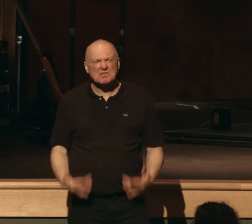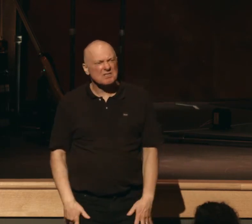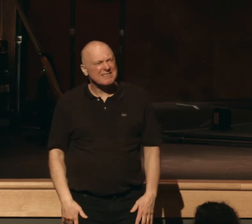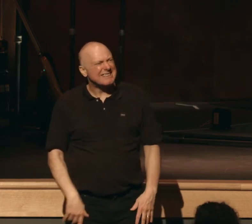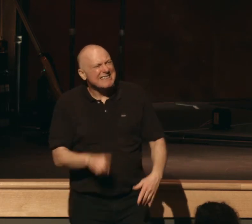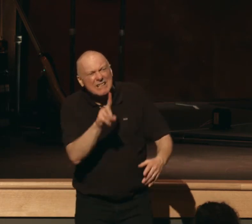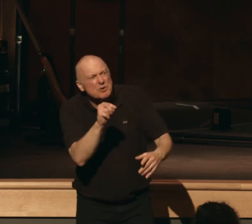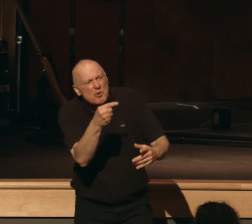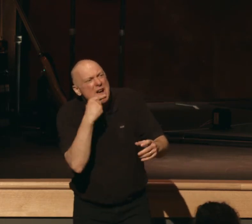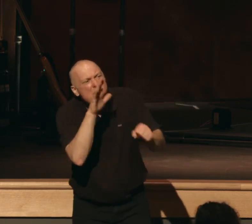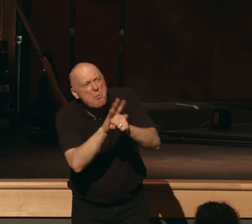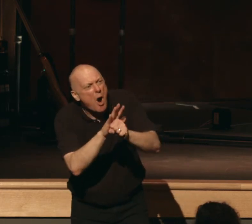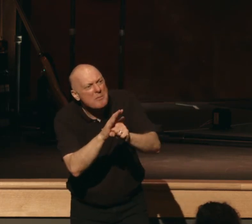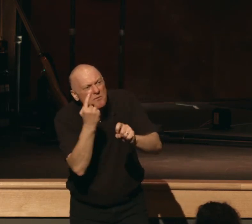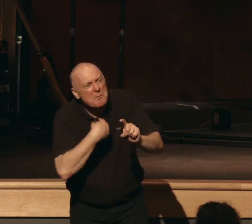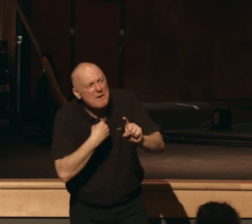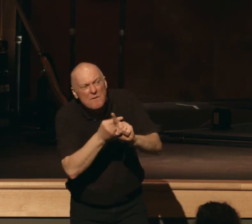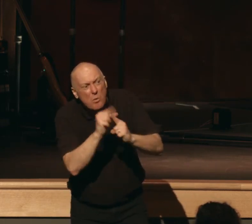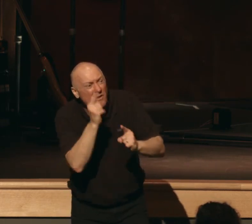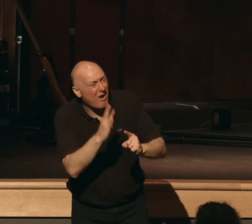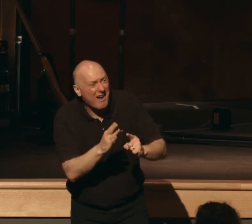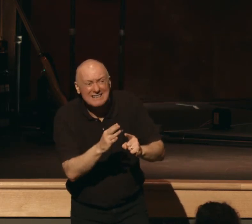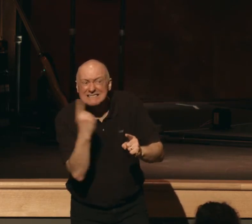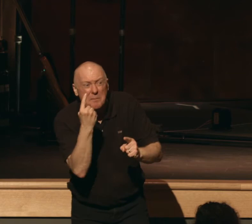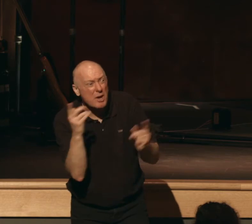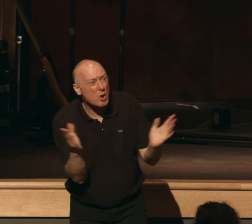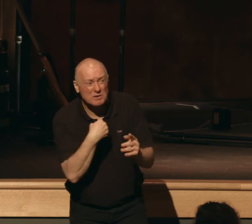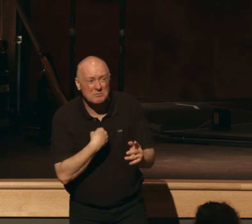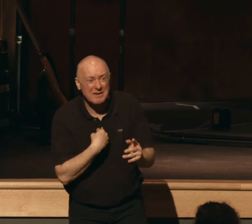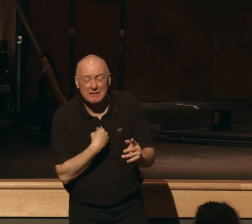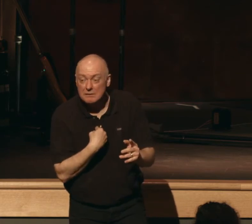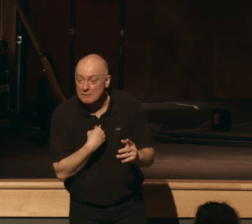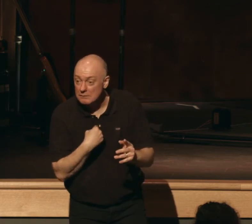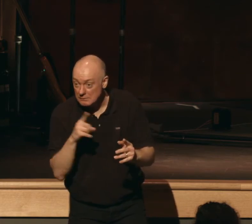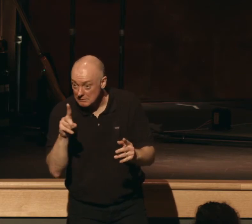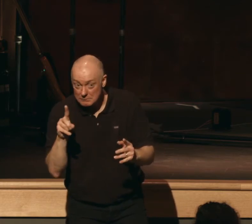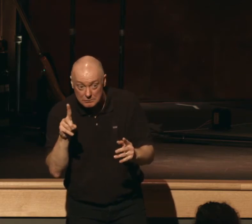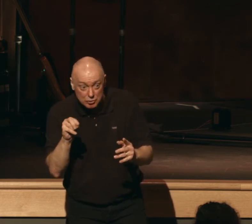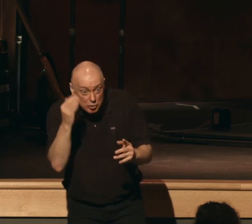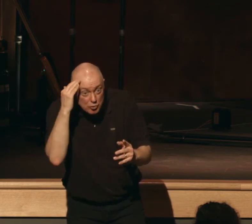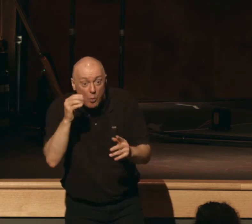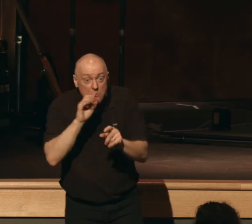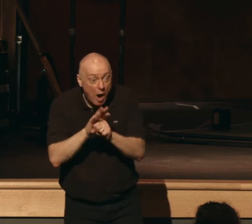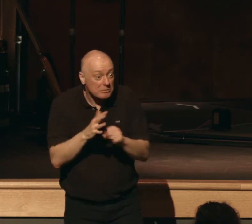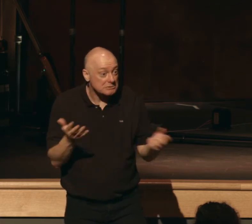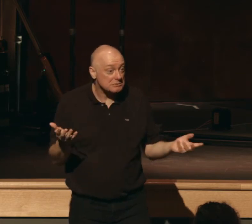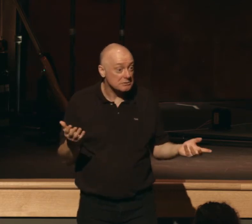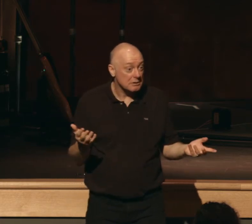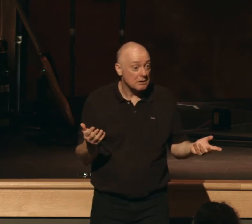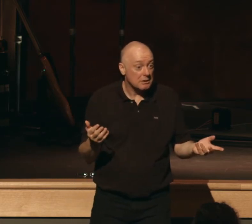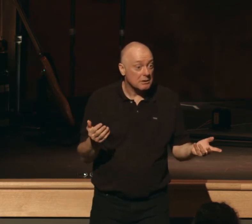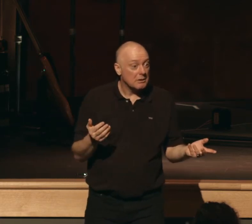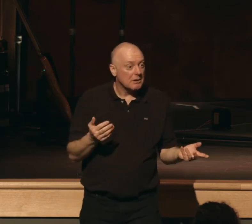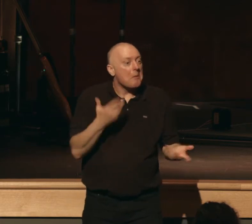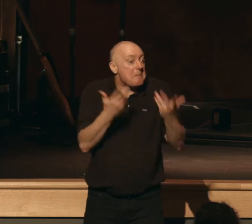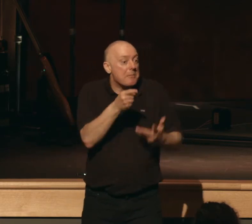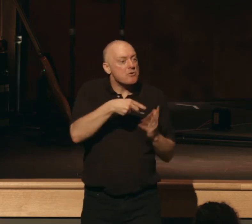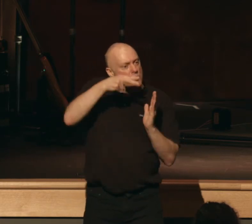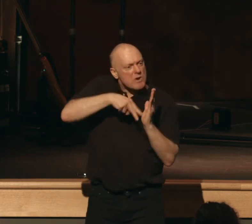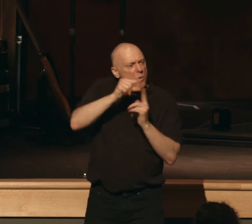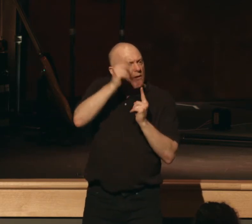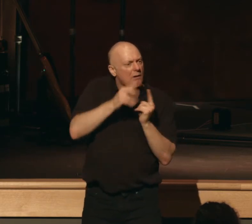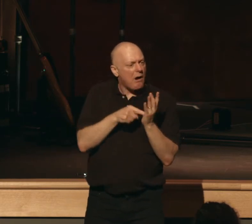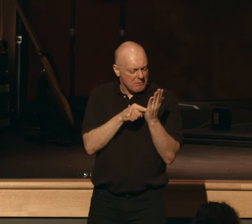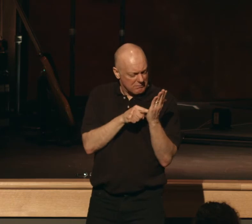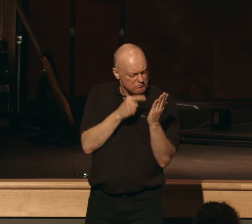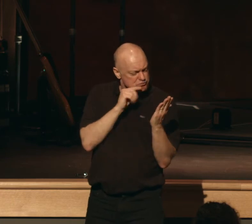Do you have a promise for me from the Word of God that would encourage me? Would you be able to give them a promise because that promise has been on your heart and God's been